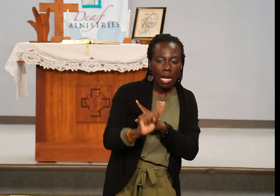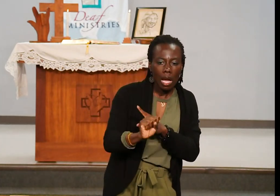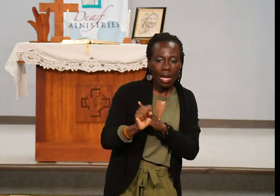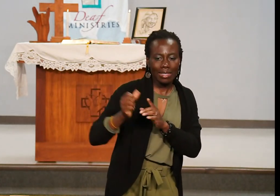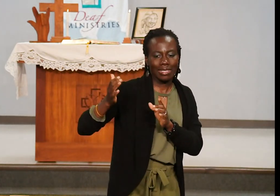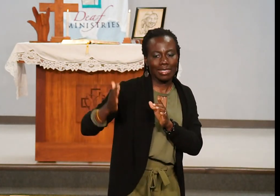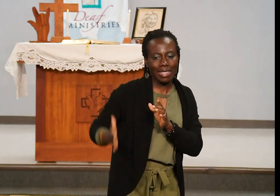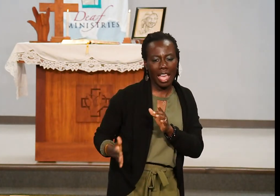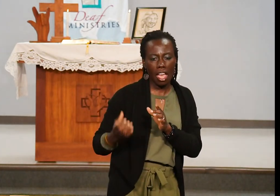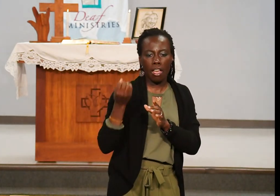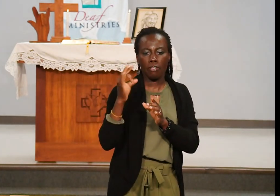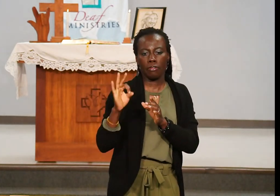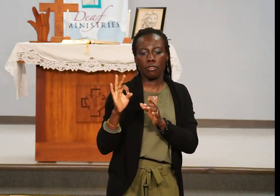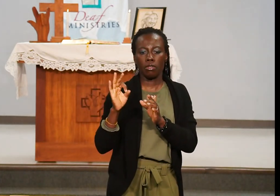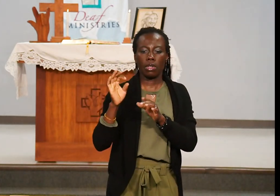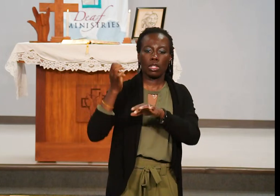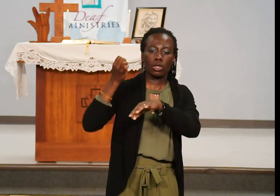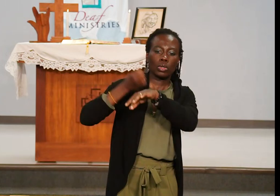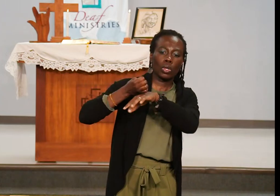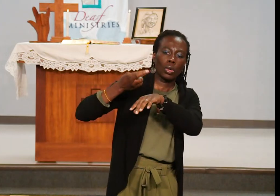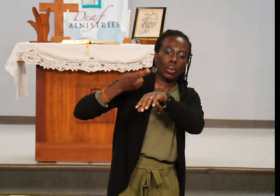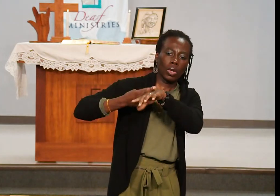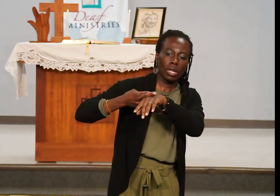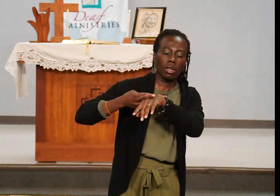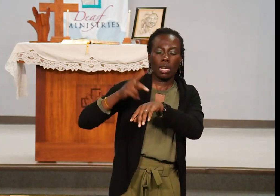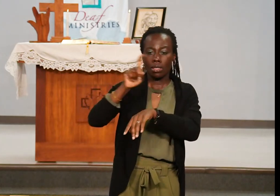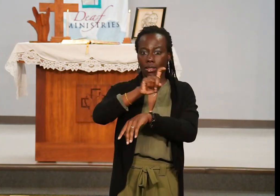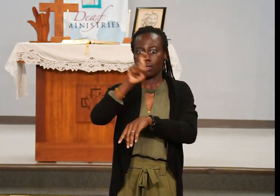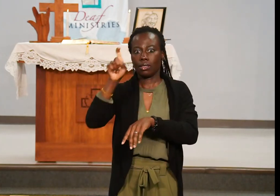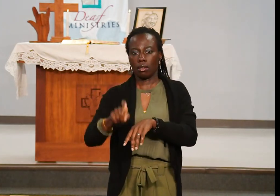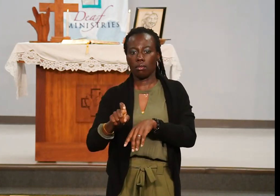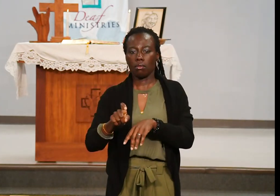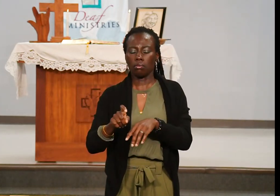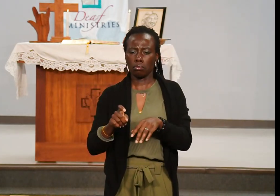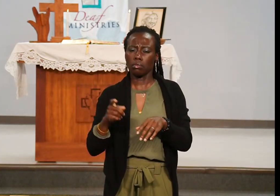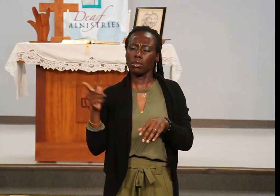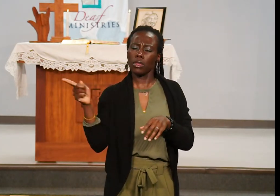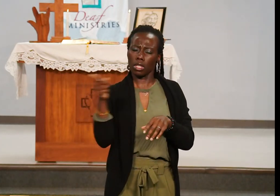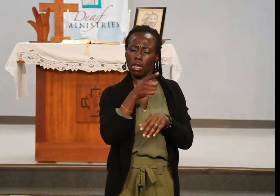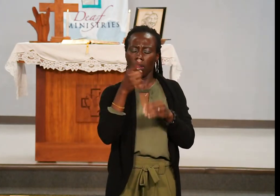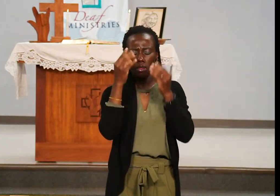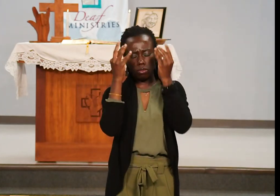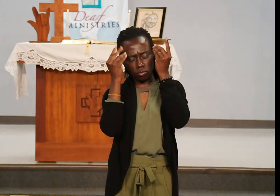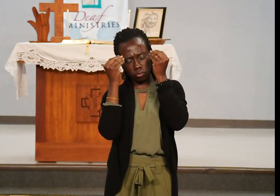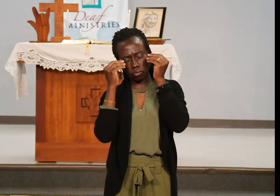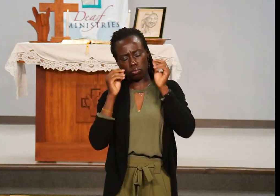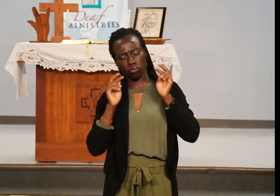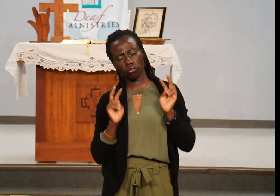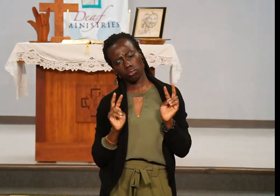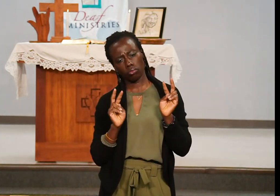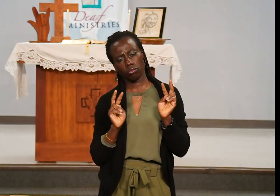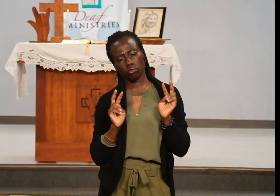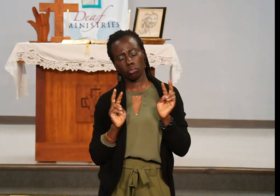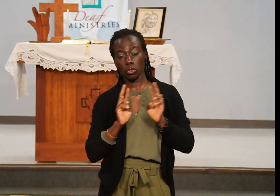We will take 30 seconds for prayer. The photo you will see is from the south side of Enchanted